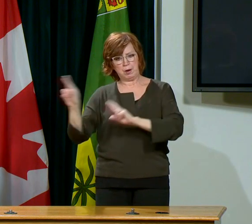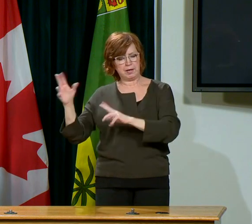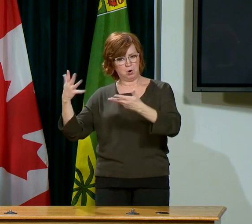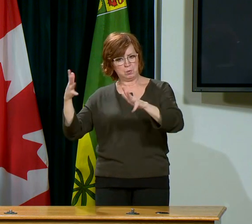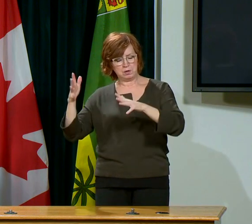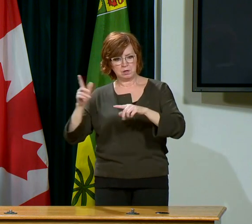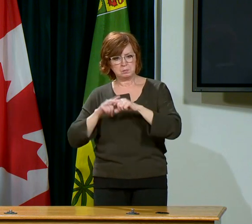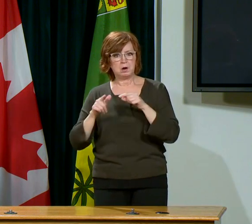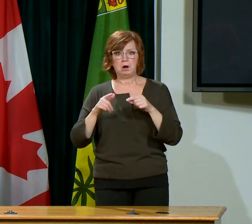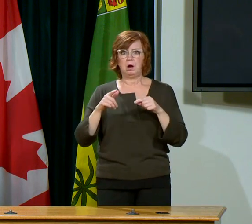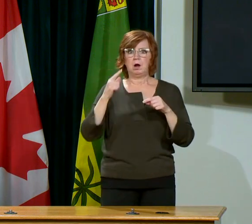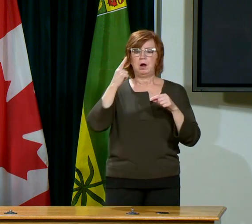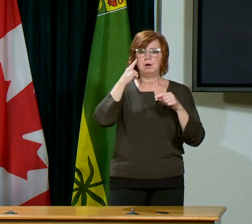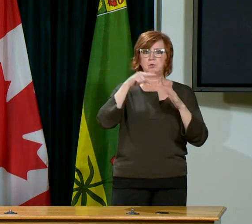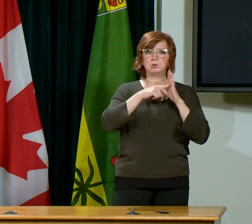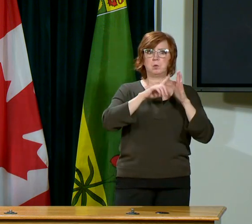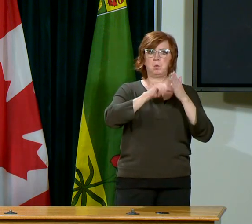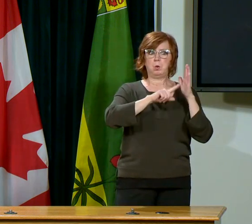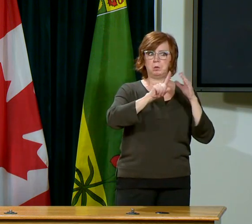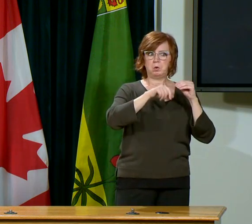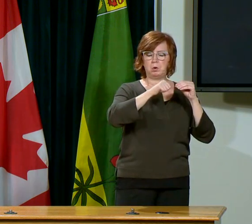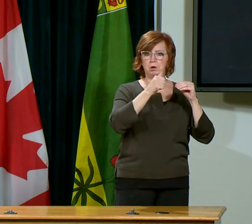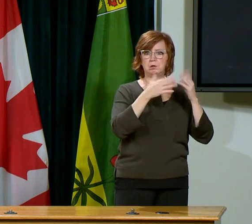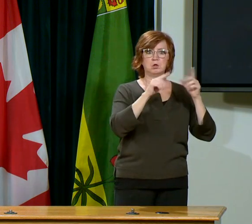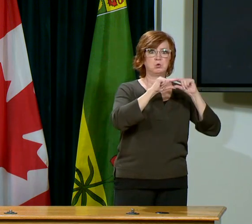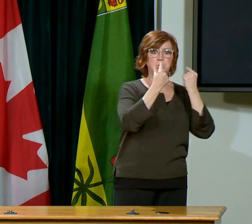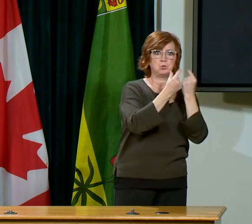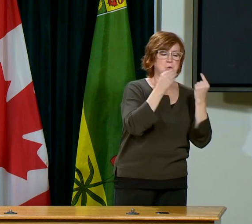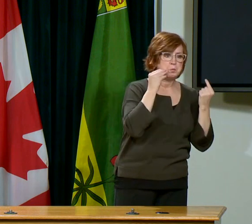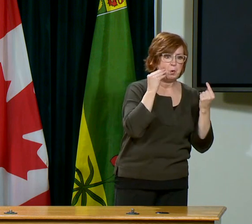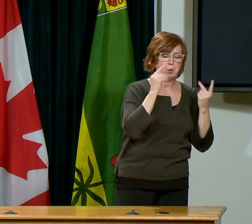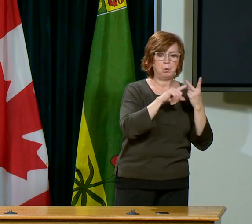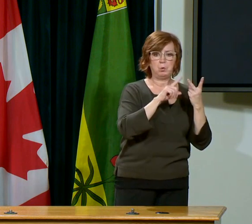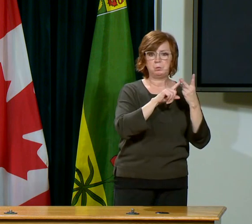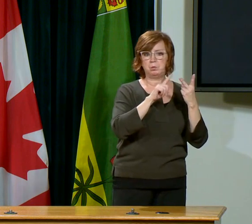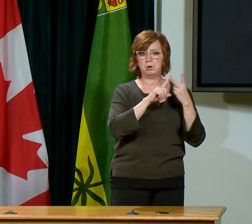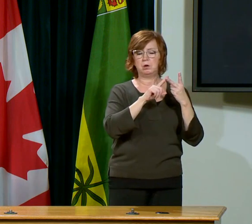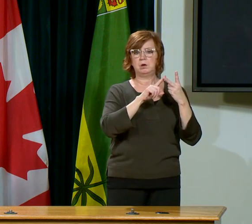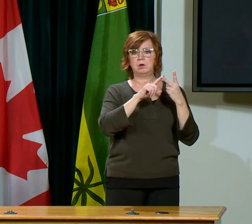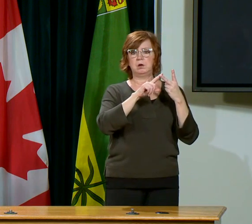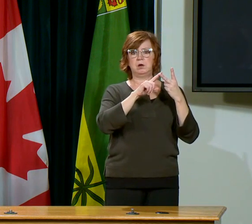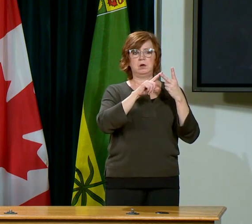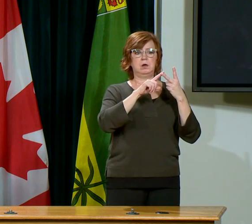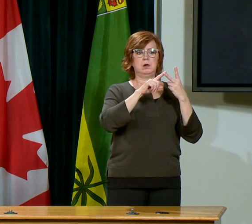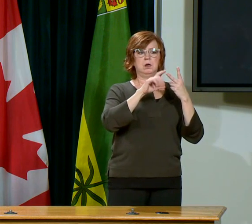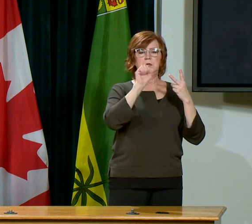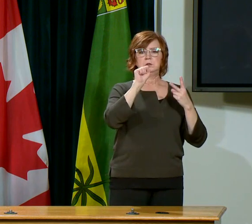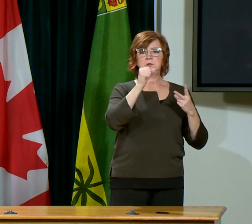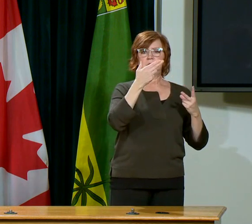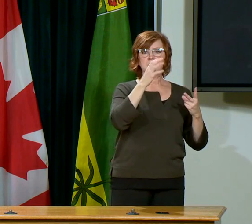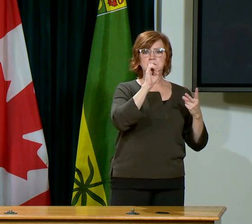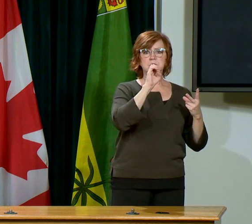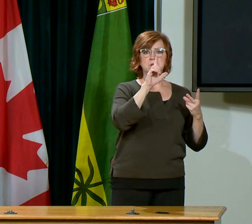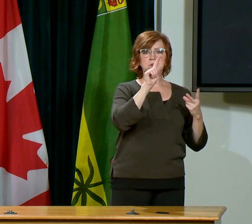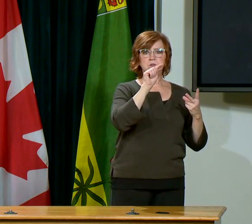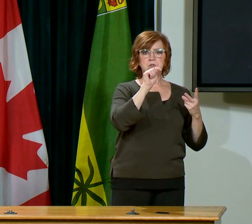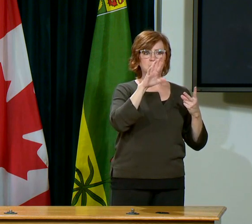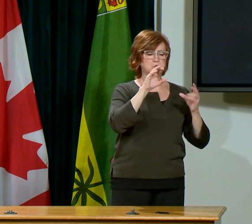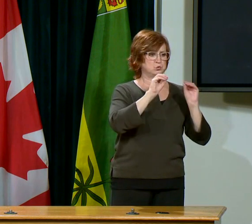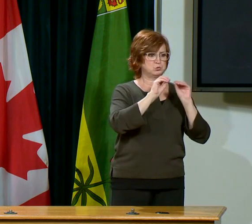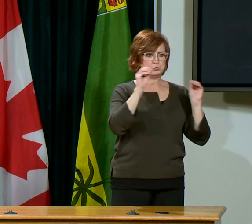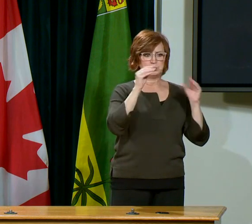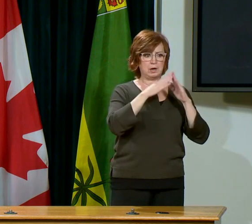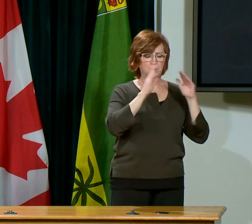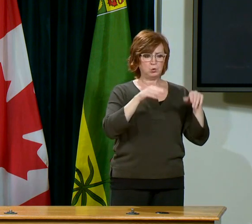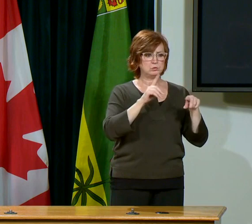that could see a sudden outbreak of COVID-19. Yes, so the work that we're doing around healthcare worker,